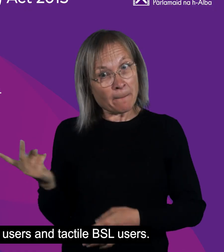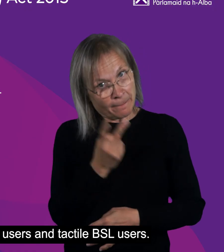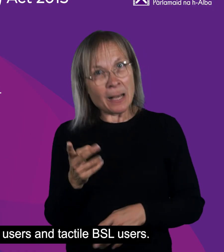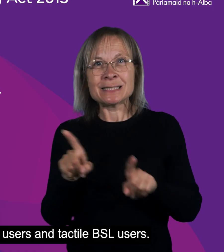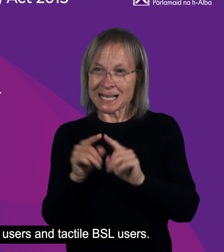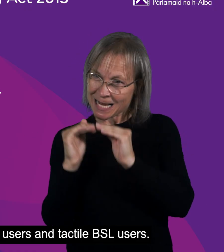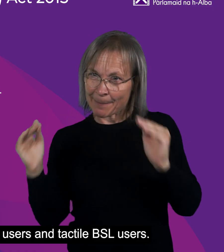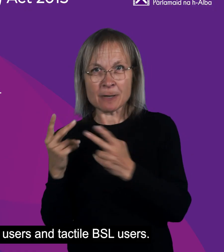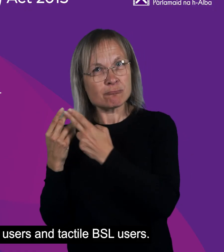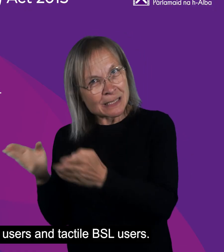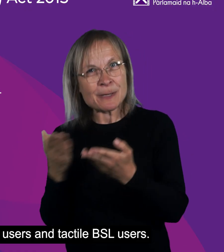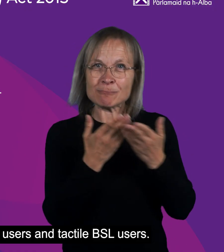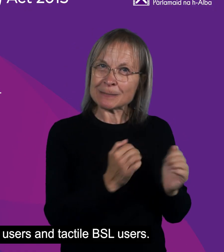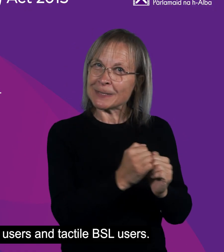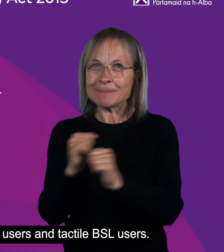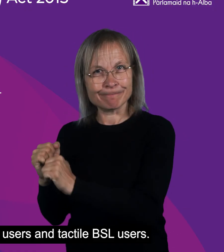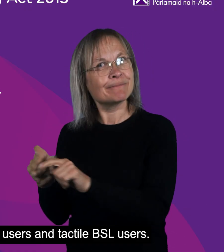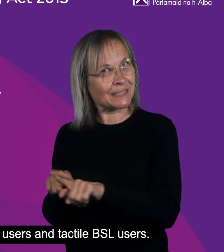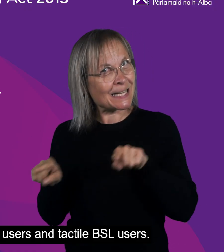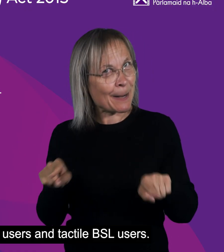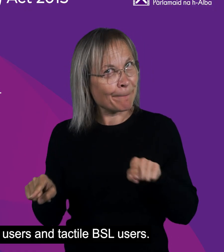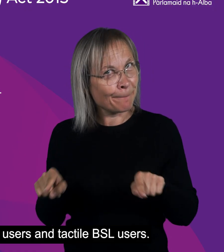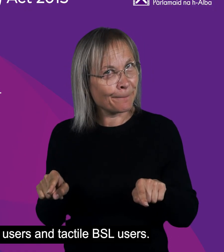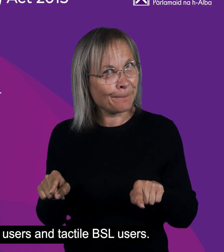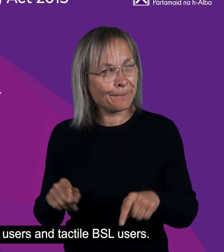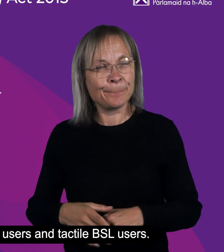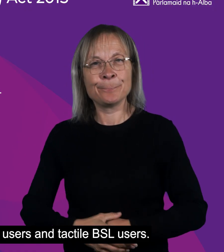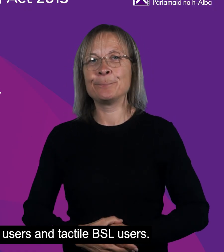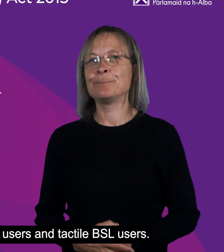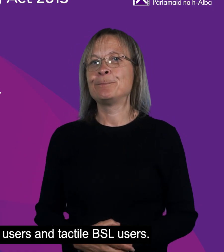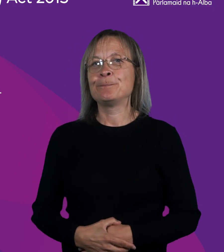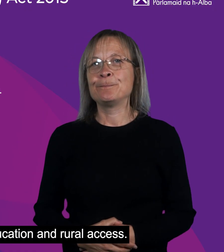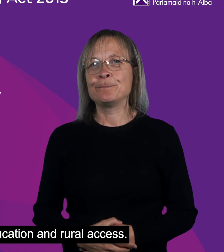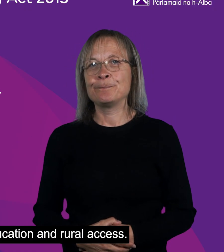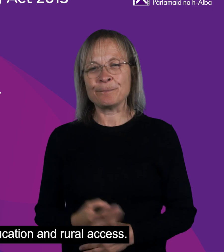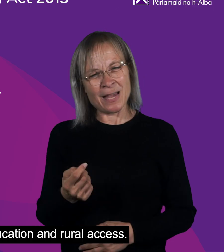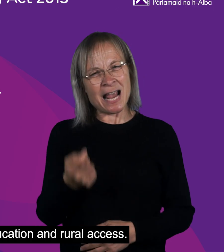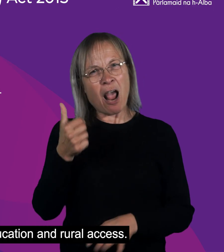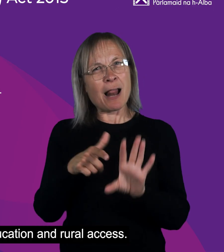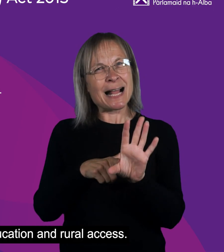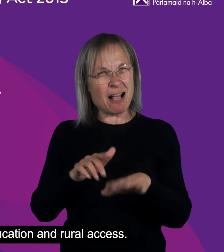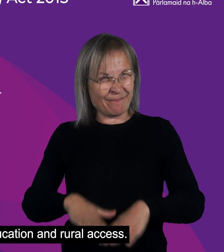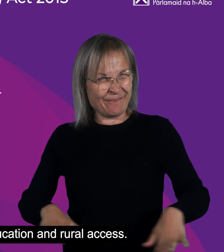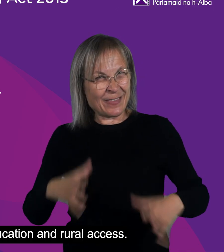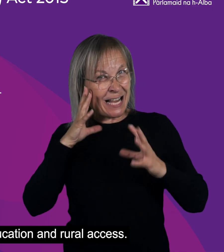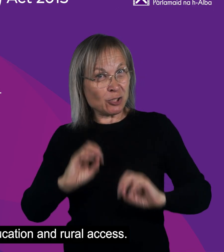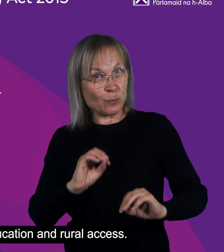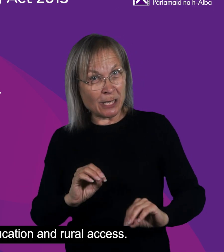BSL users, Investing in early years education